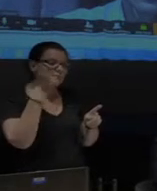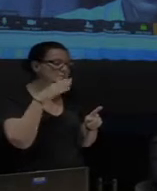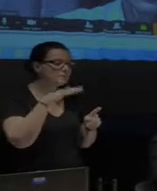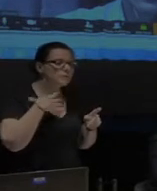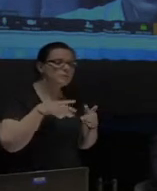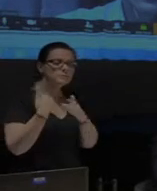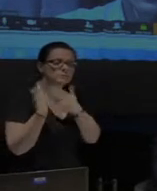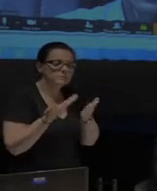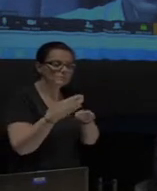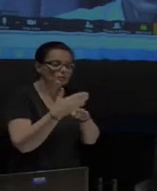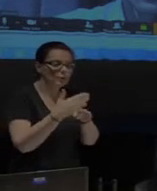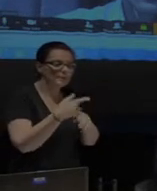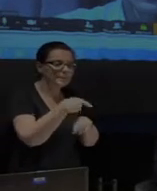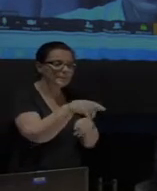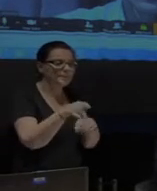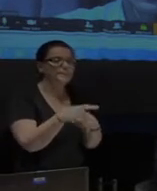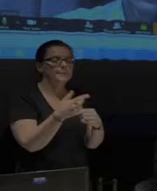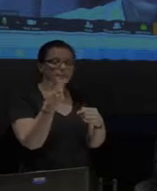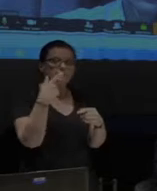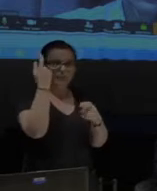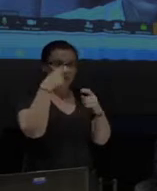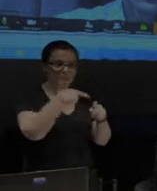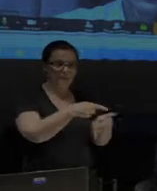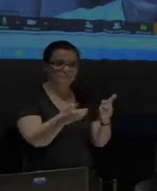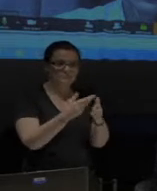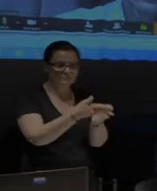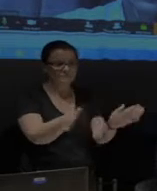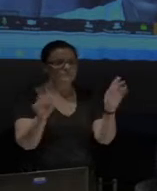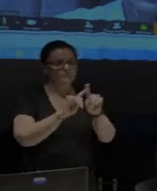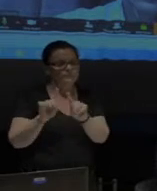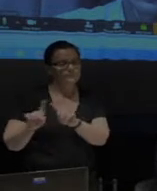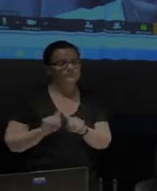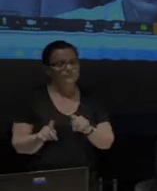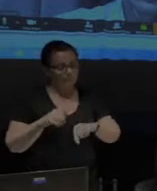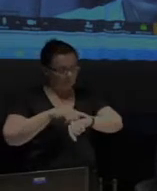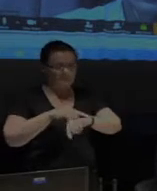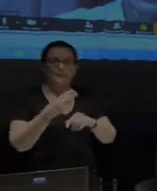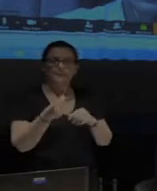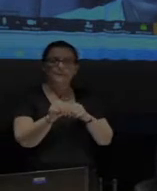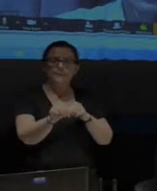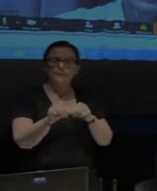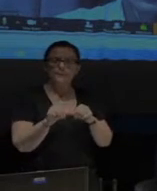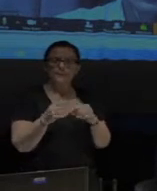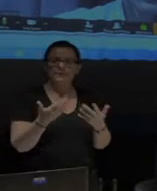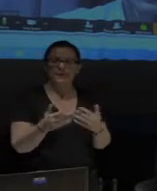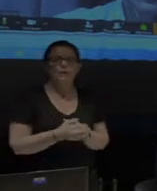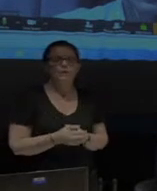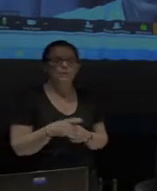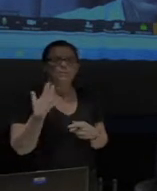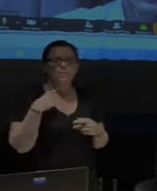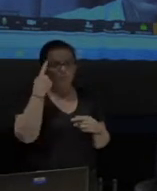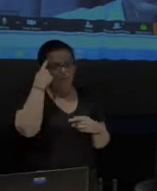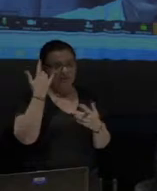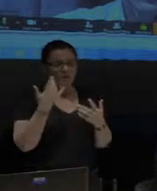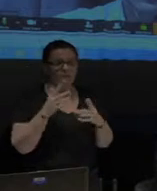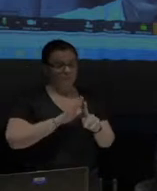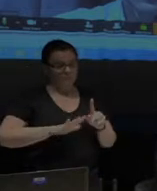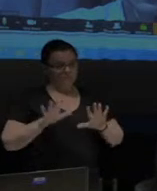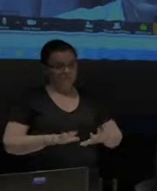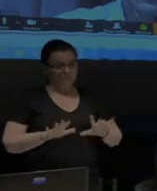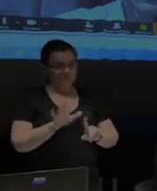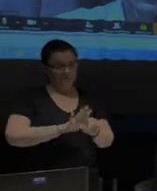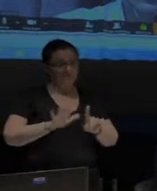process. Yeah. As we're coming close to the end of our time, I'd like to look beyond Britain and look